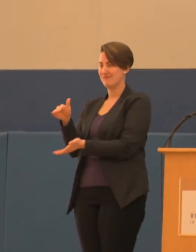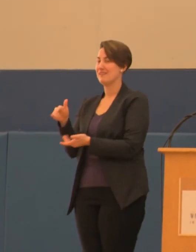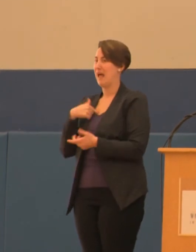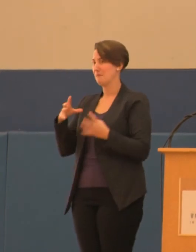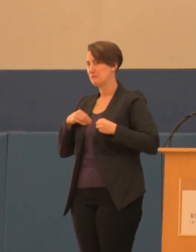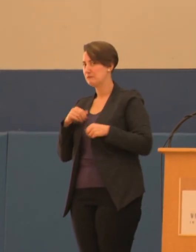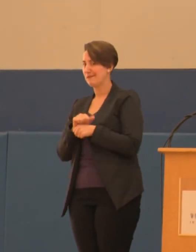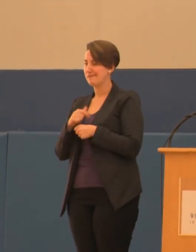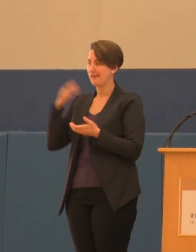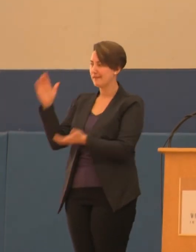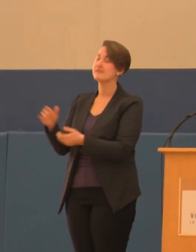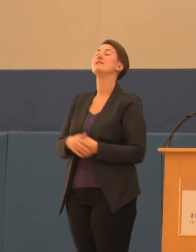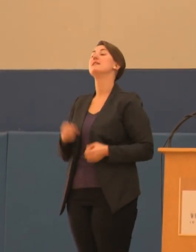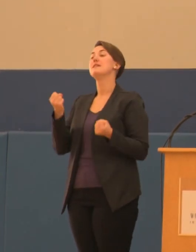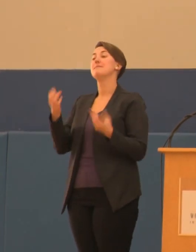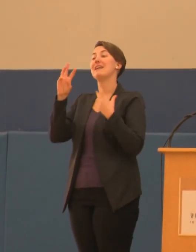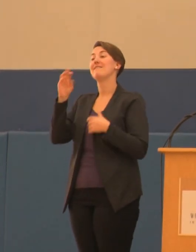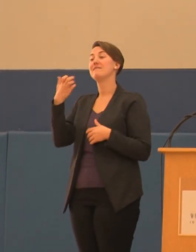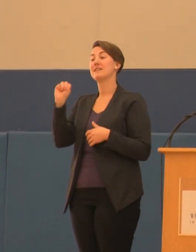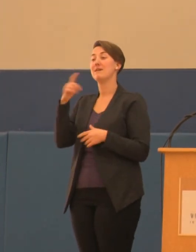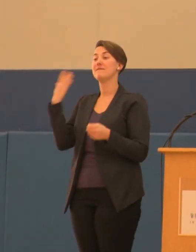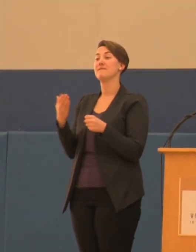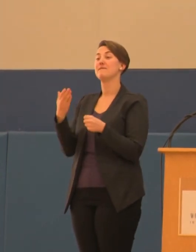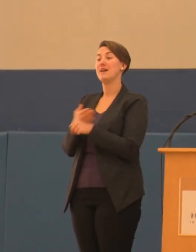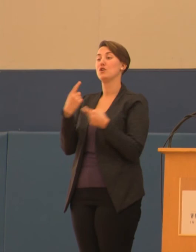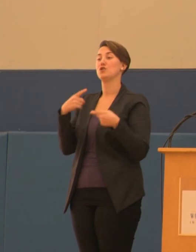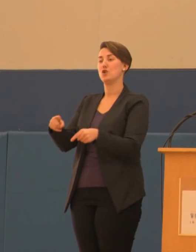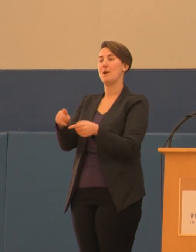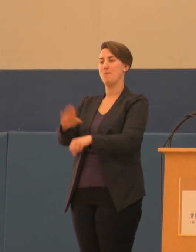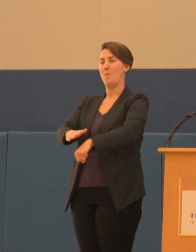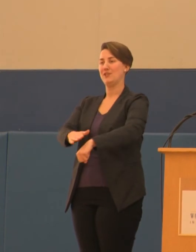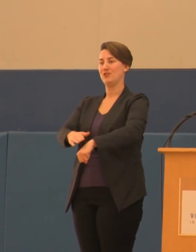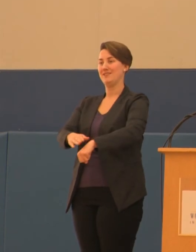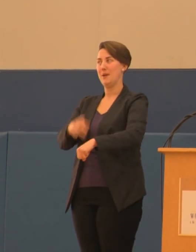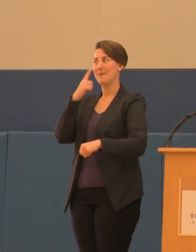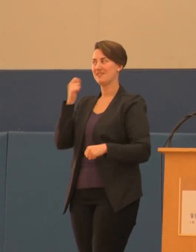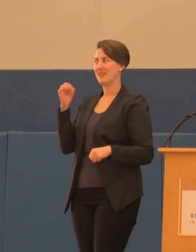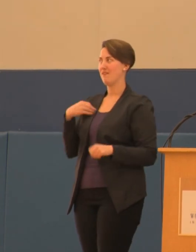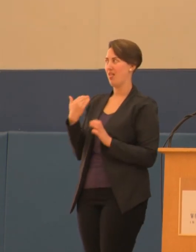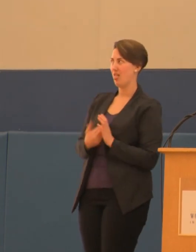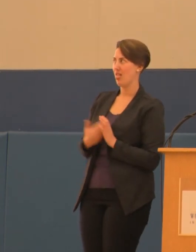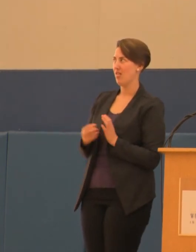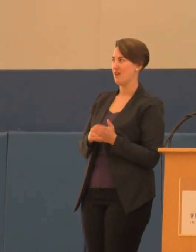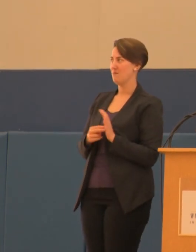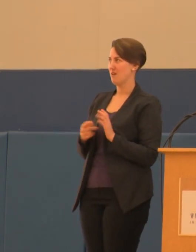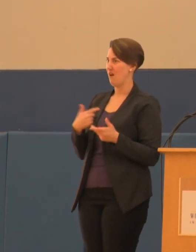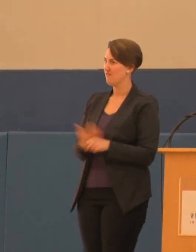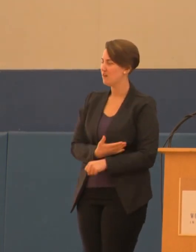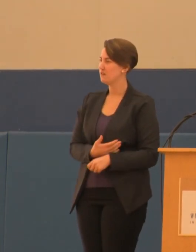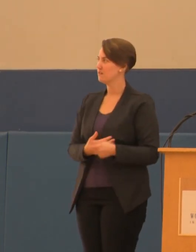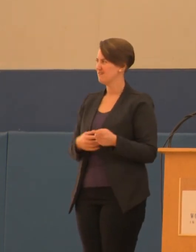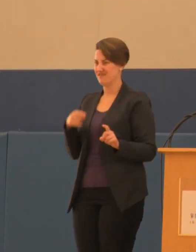many victims who are fired in their probationary time because you can't perform, you're being sexually harassed. And then employers say, well, they want to perform, of course they